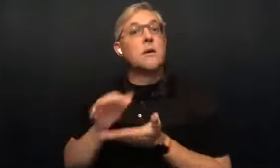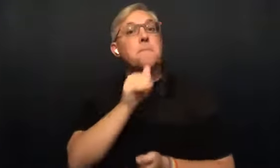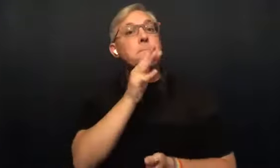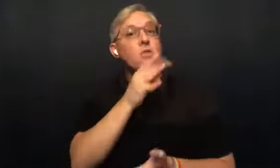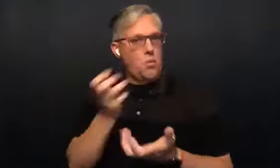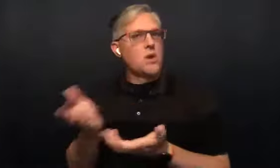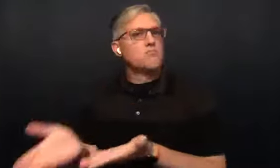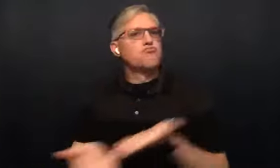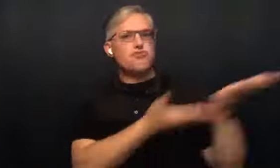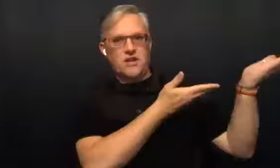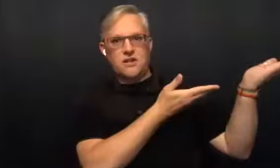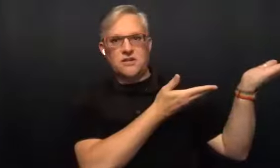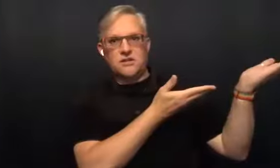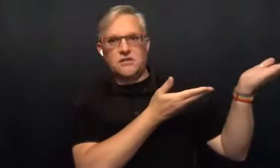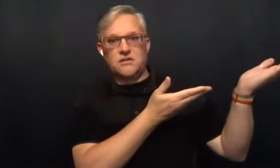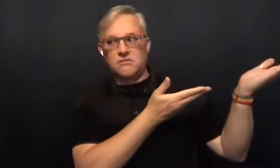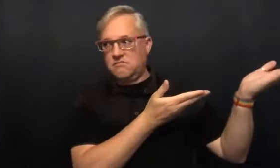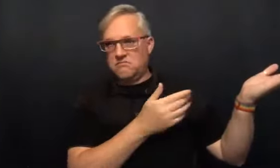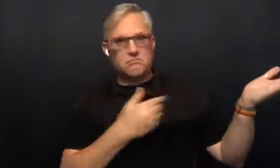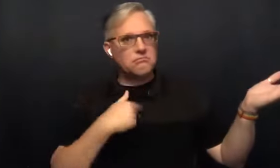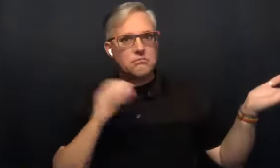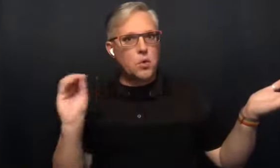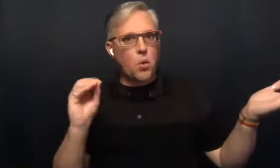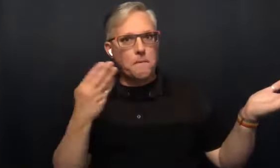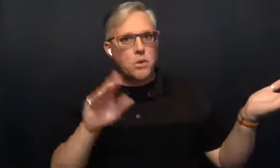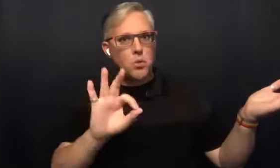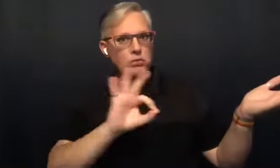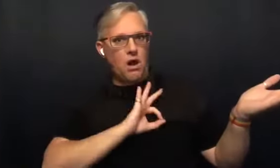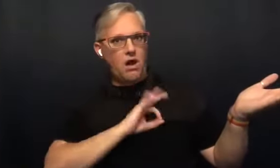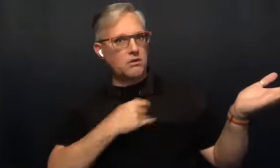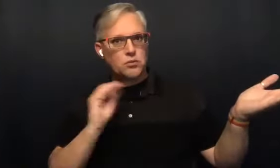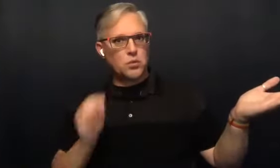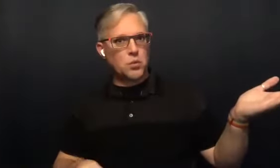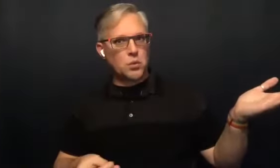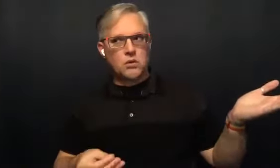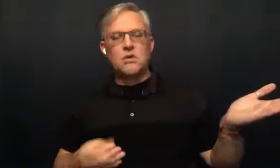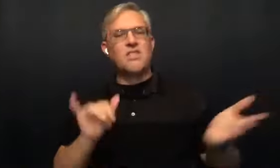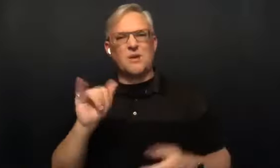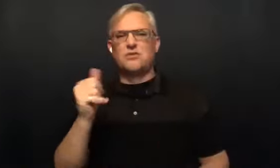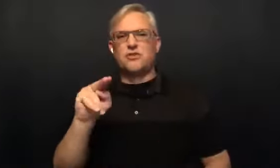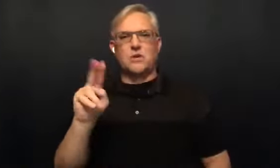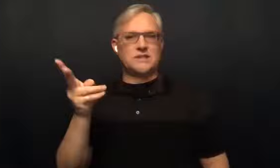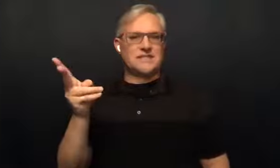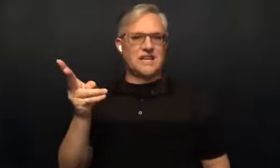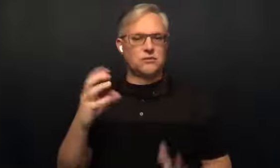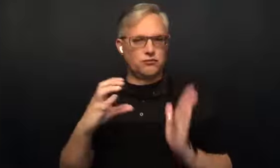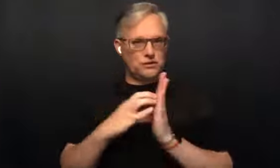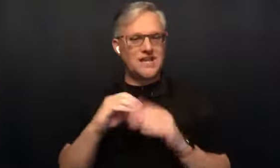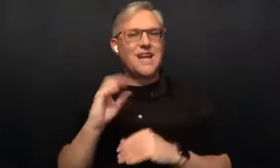And I wasn't one of them. And yet again, it was our January 2nd reading and our courage to change, going to the